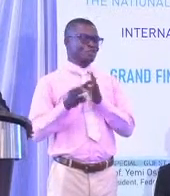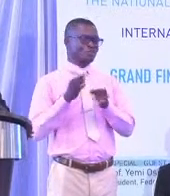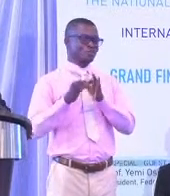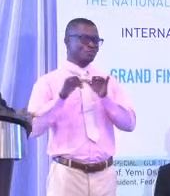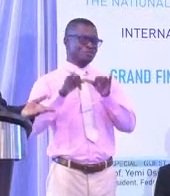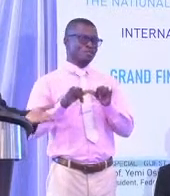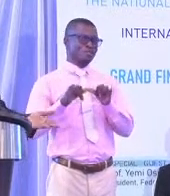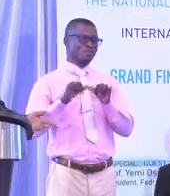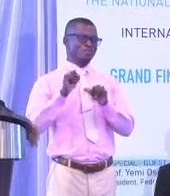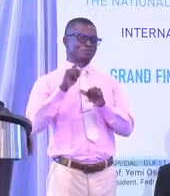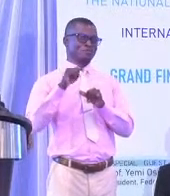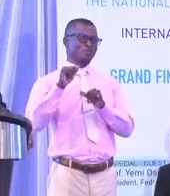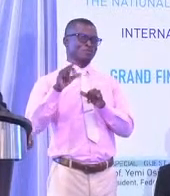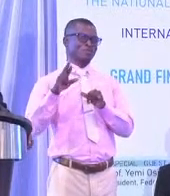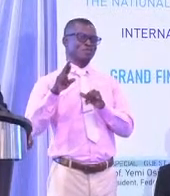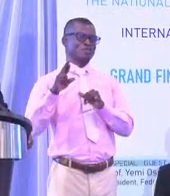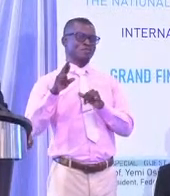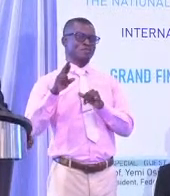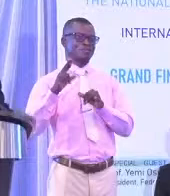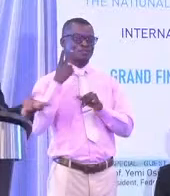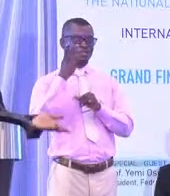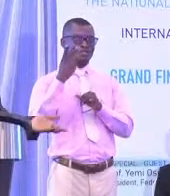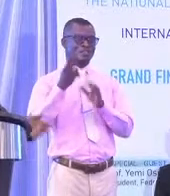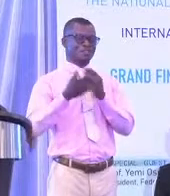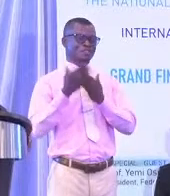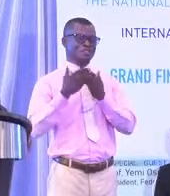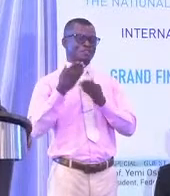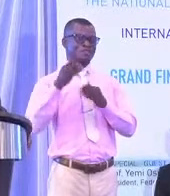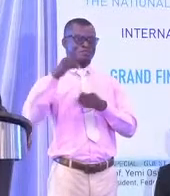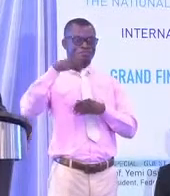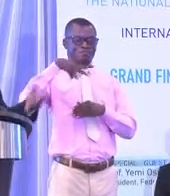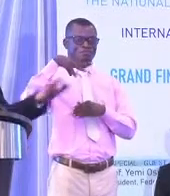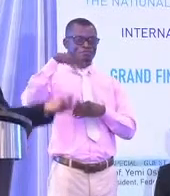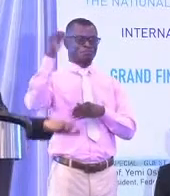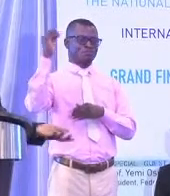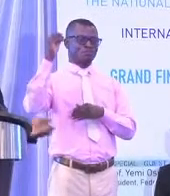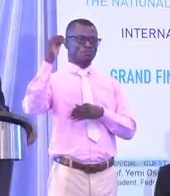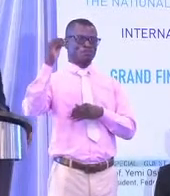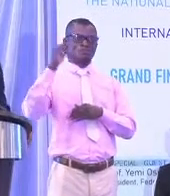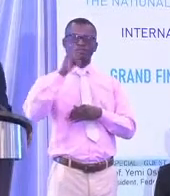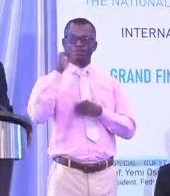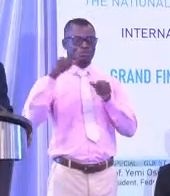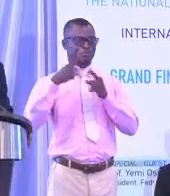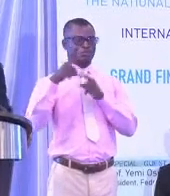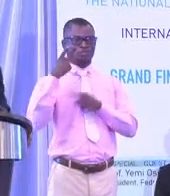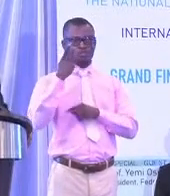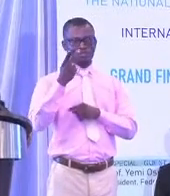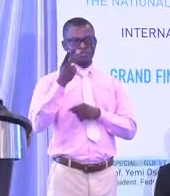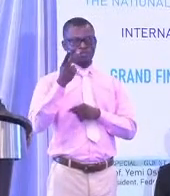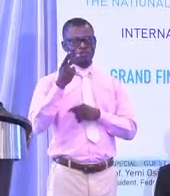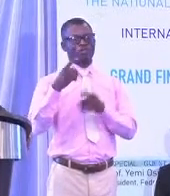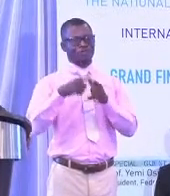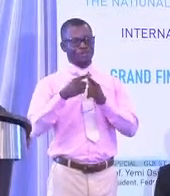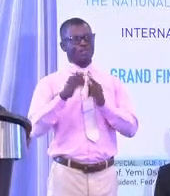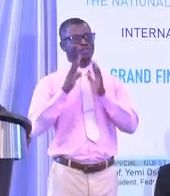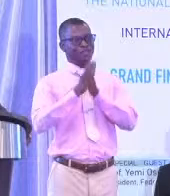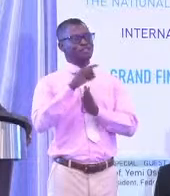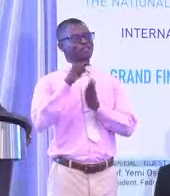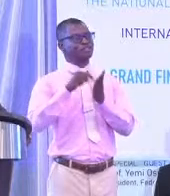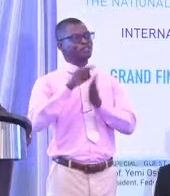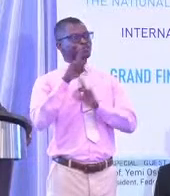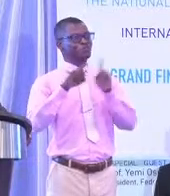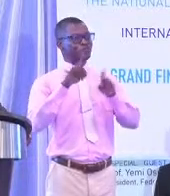out, they are visible. But if lights are out, they are invisible. And I ask you this question.